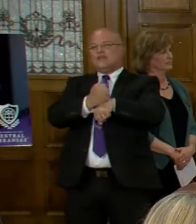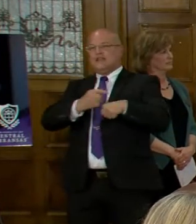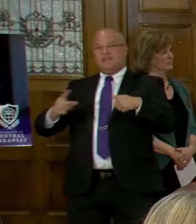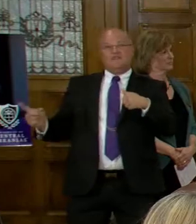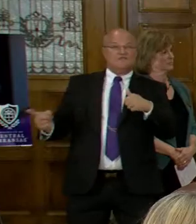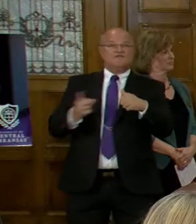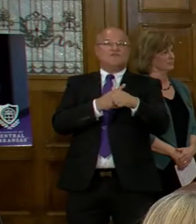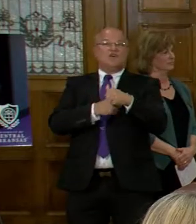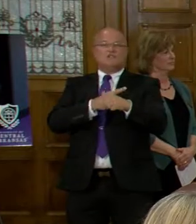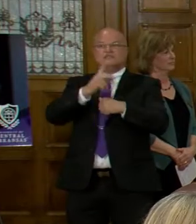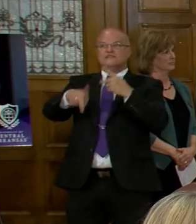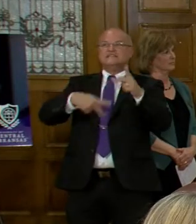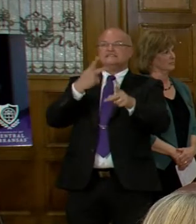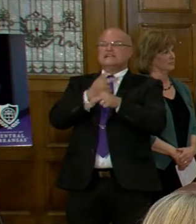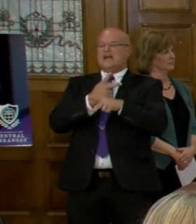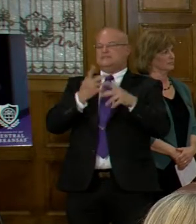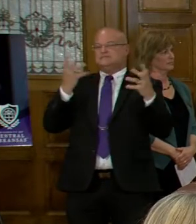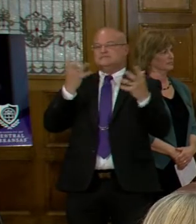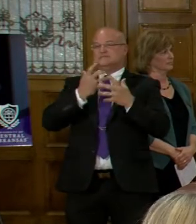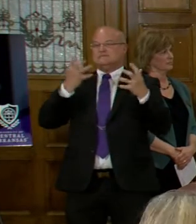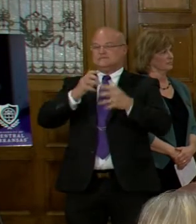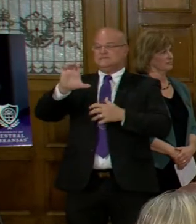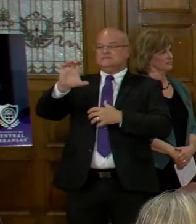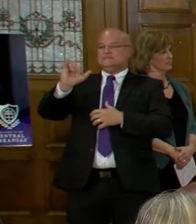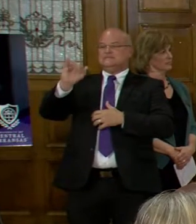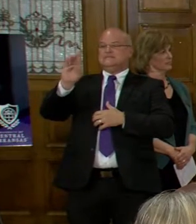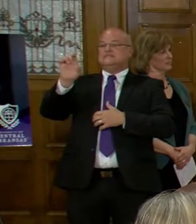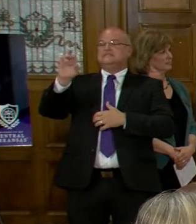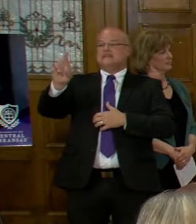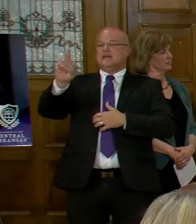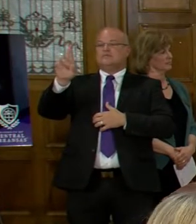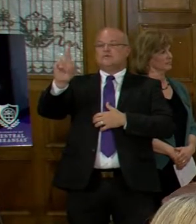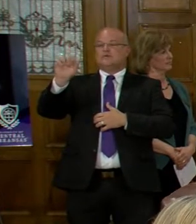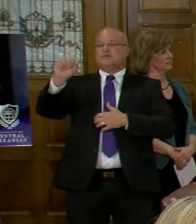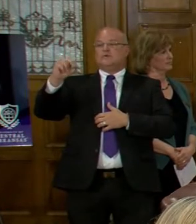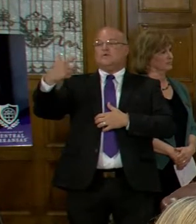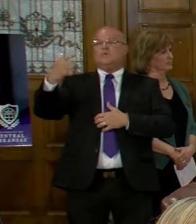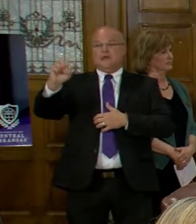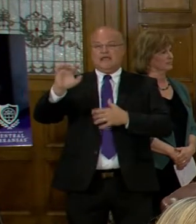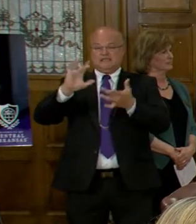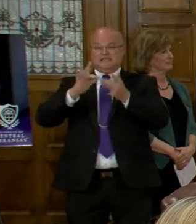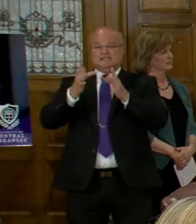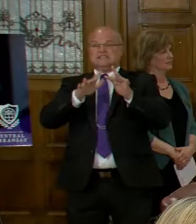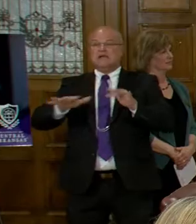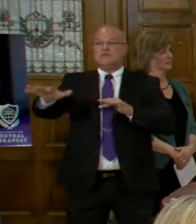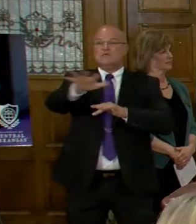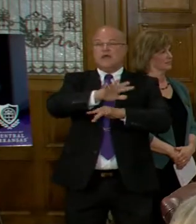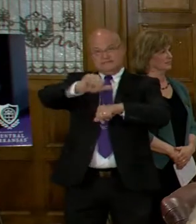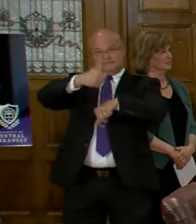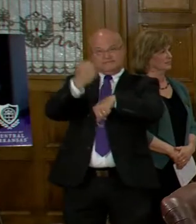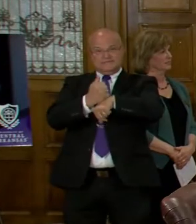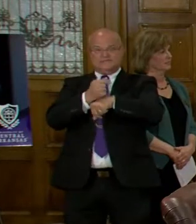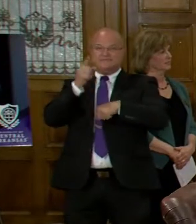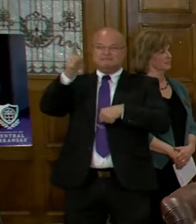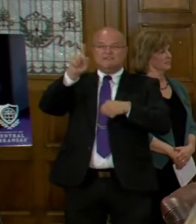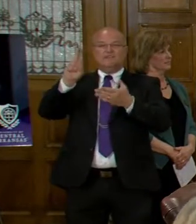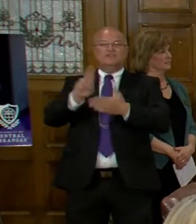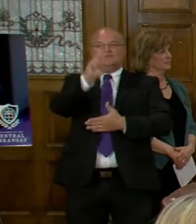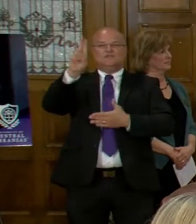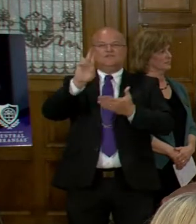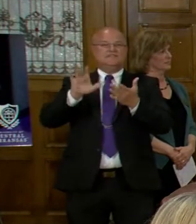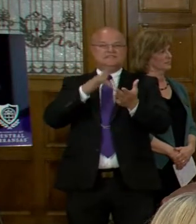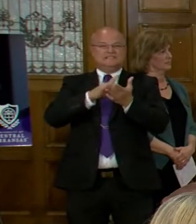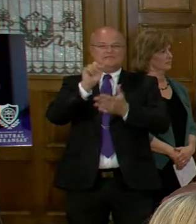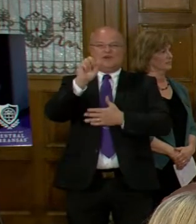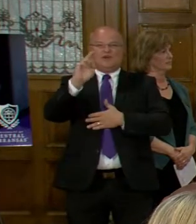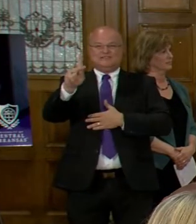first of its kind cyber range here in Arkansas that will be located at the University of Central